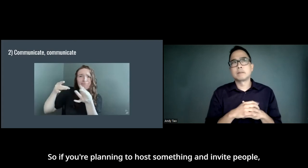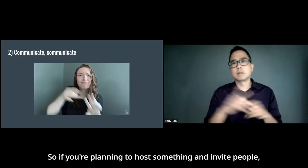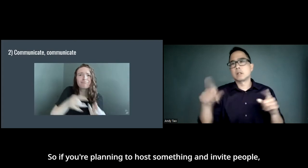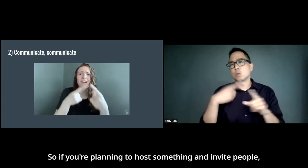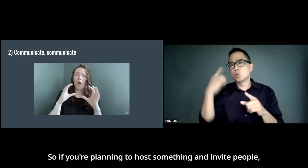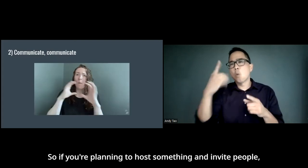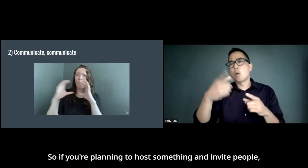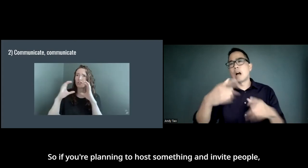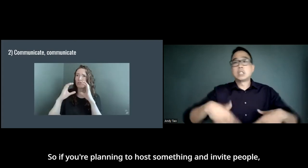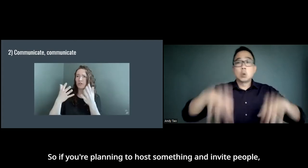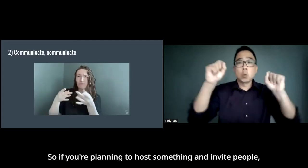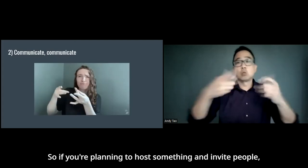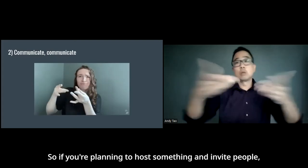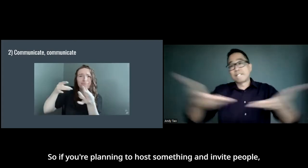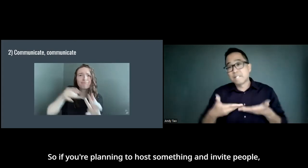Ann.